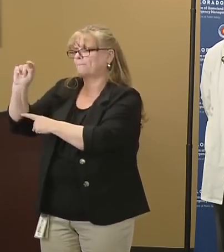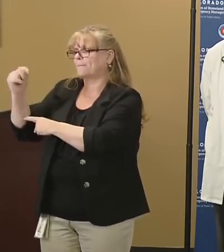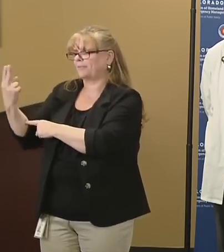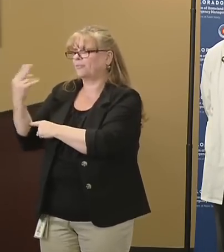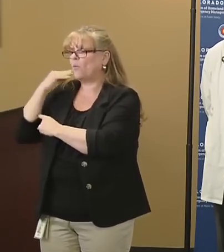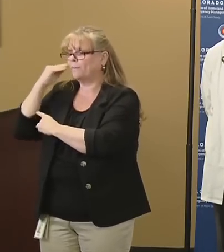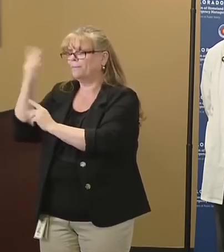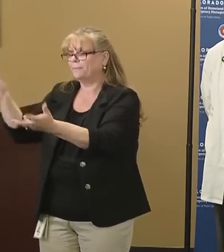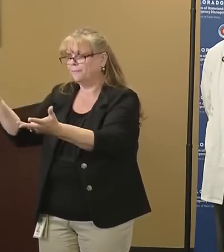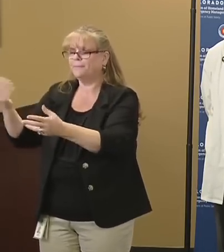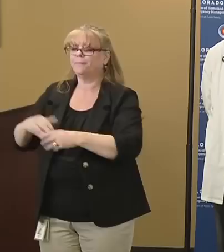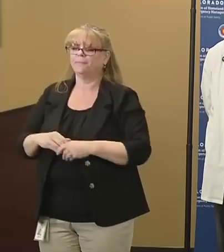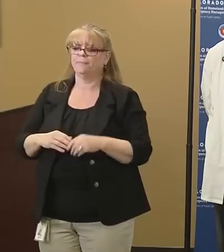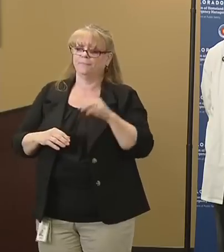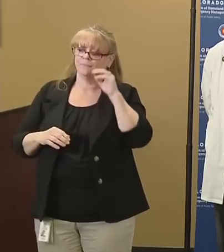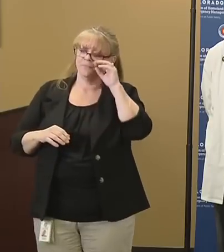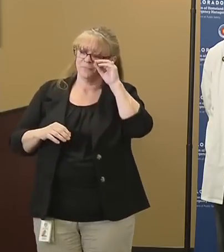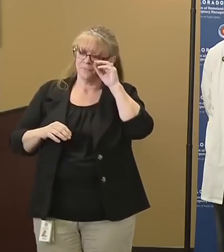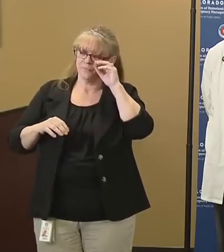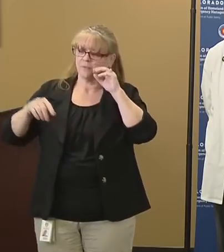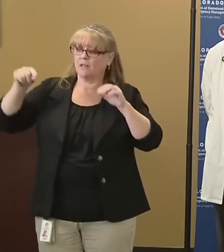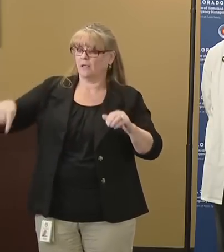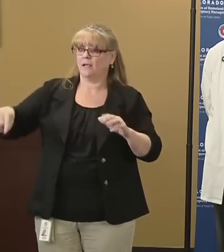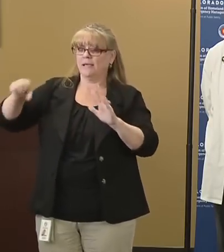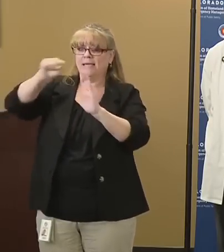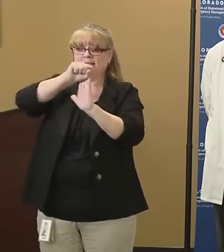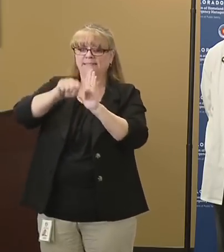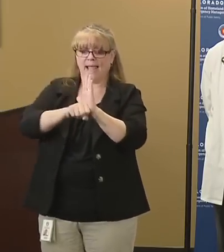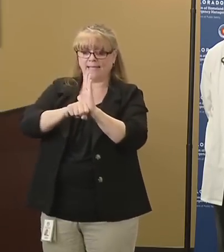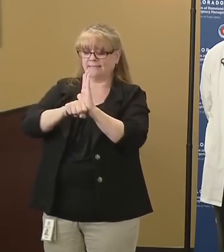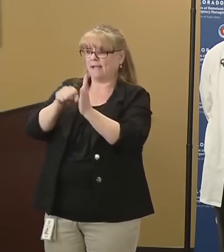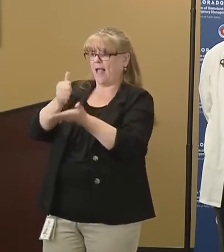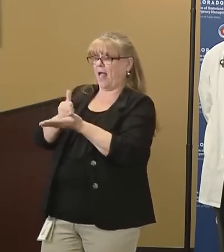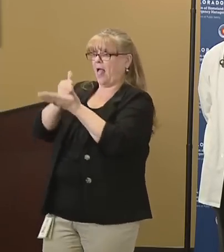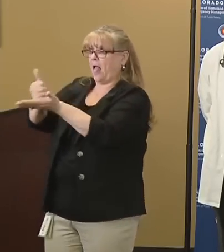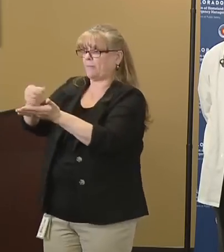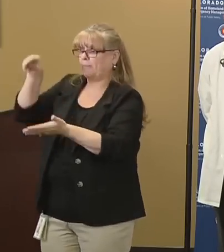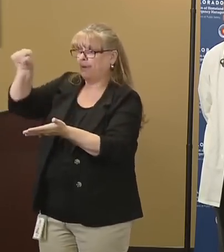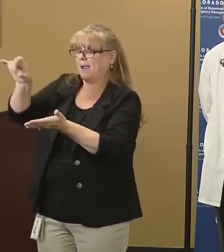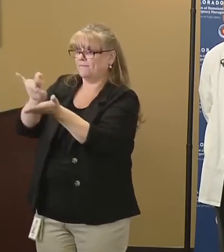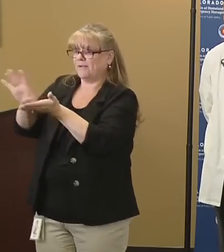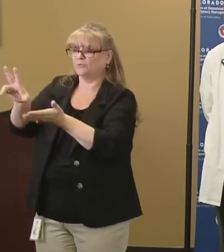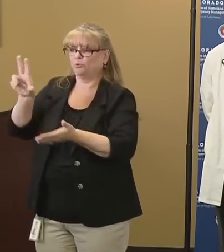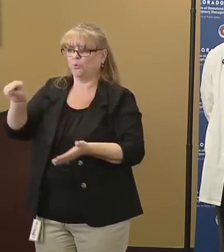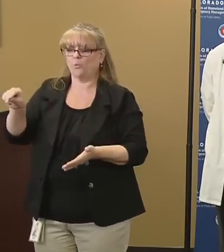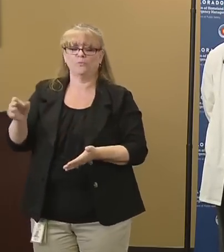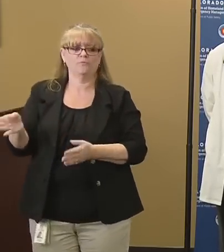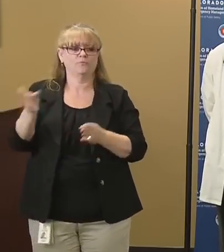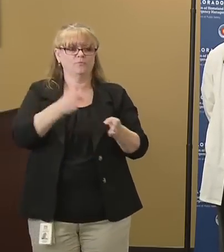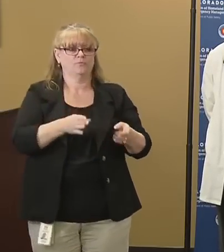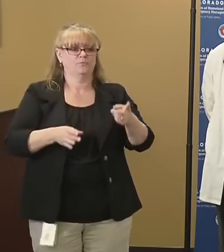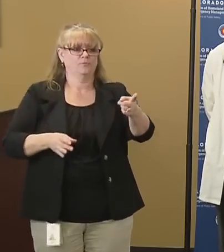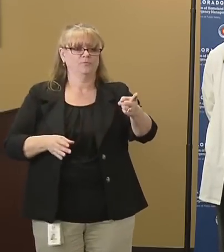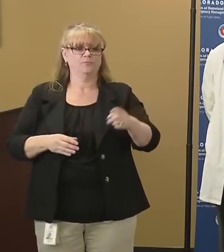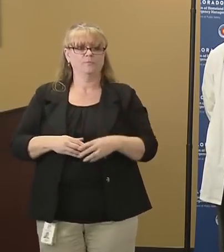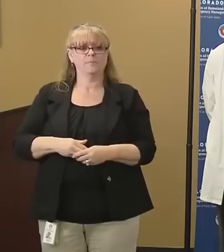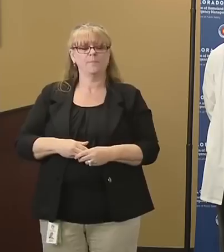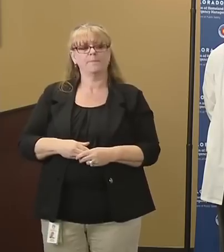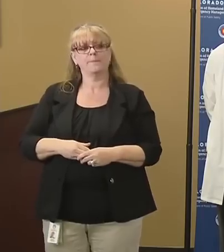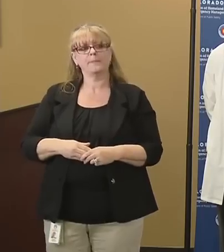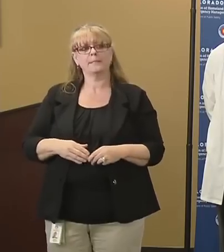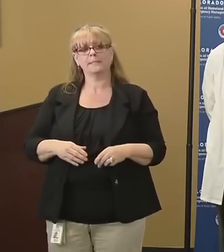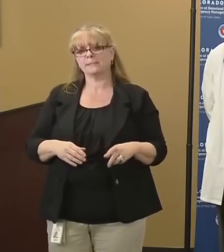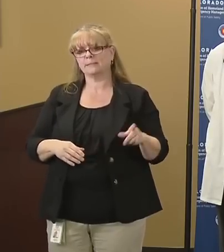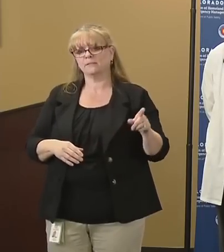of any evictions during this crisis. Governor, can you talk about I don't know if you've seen numbers about the loss